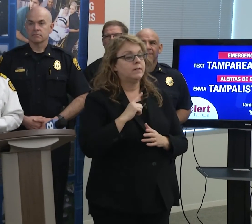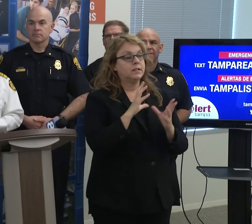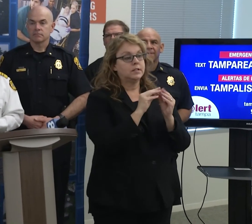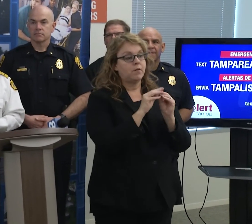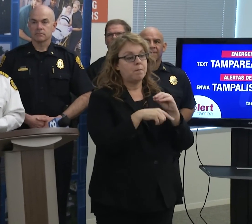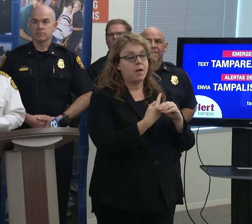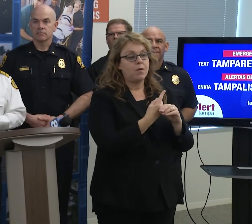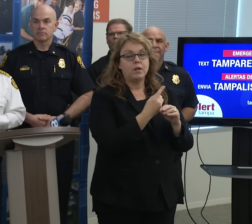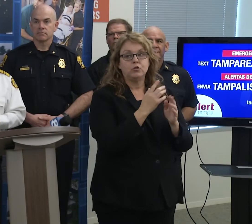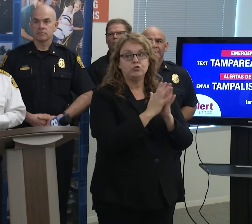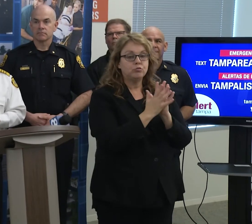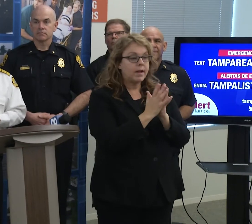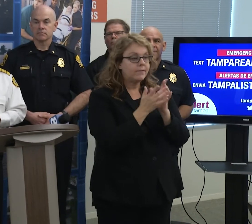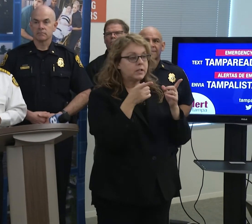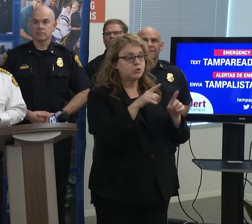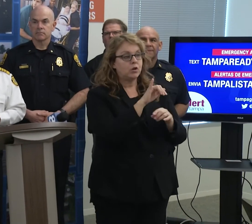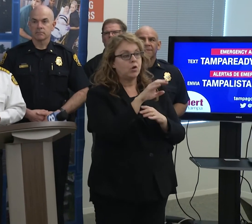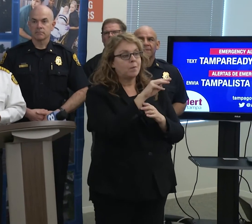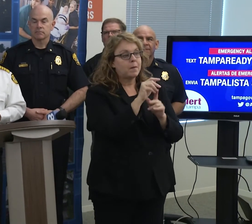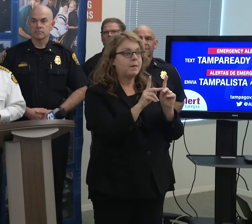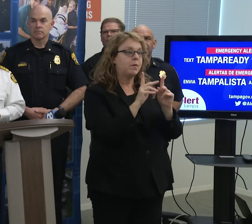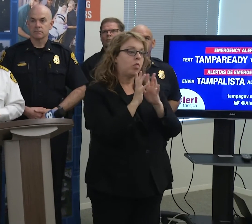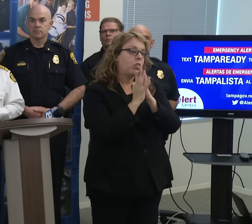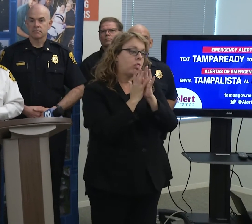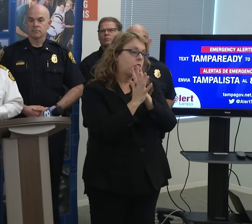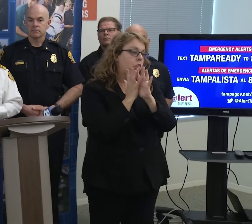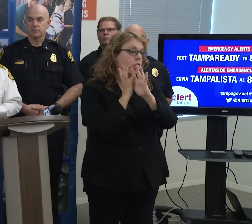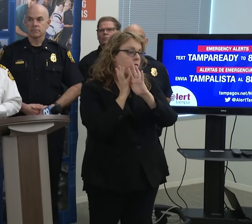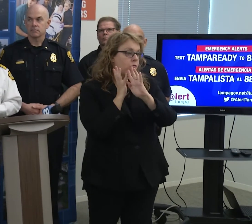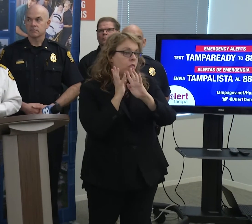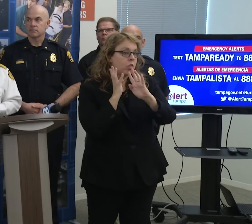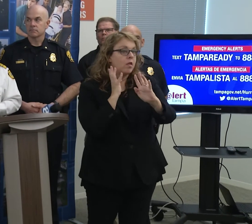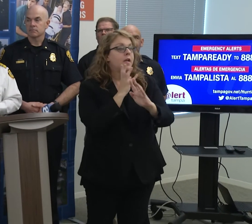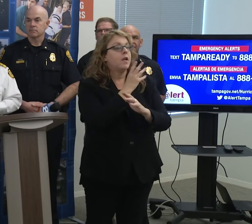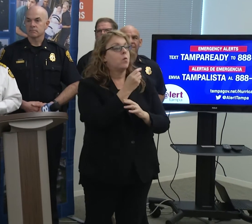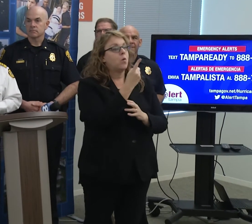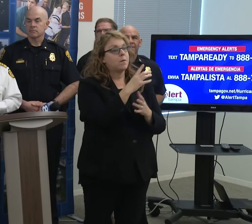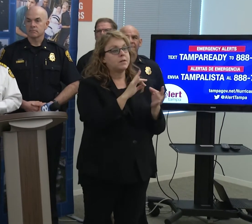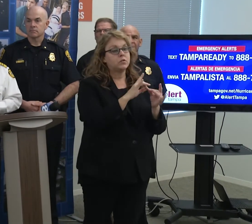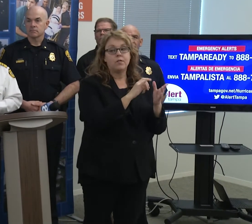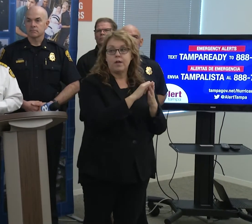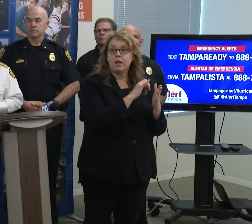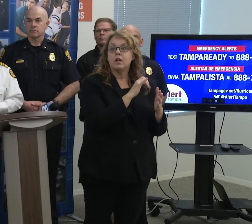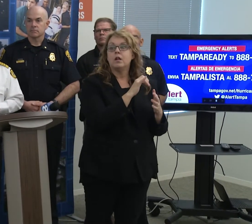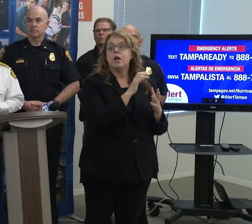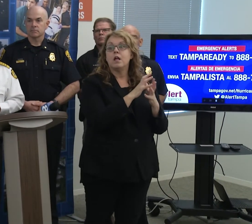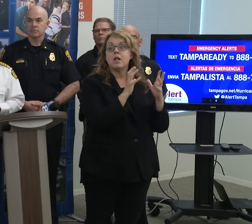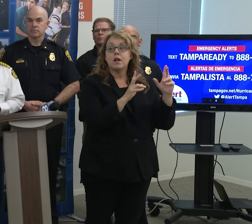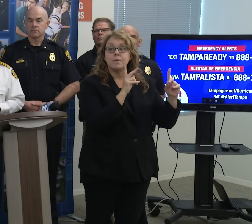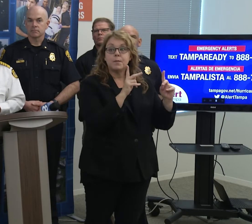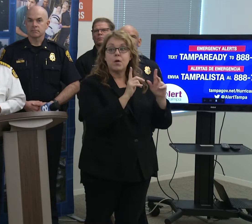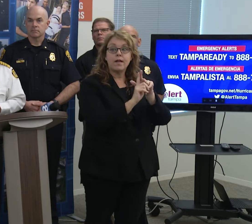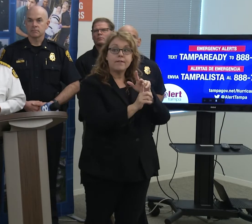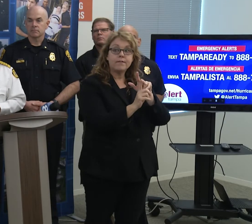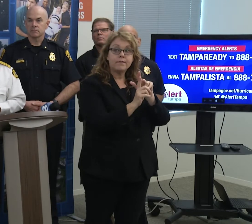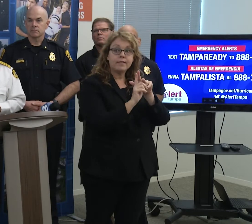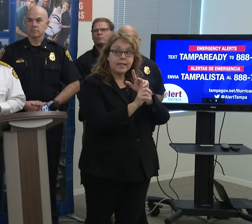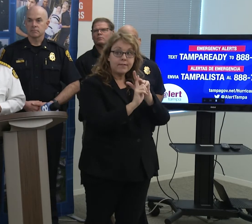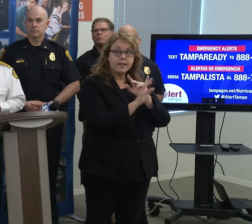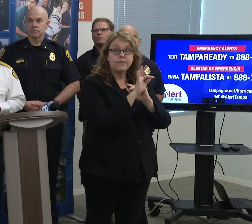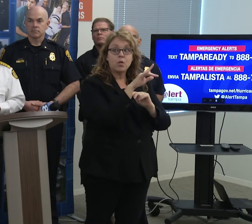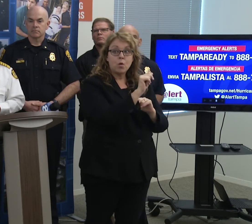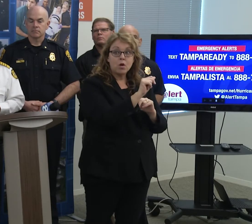the traffic during Hurricane Irma as people were attempting to evacuate. And one of the things that's been brought up is that a lot of people were evacuating out of the state